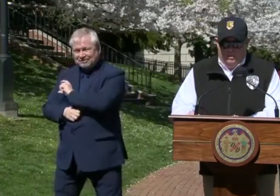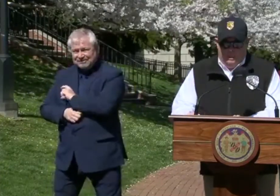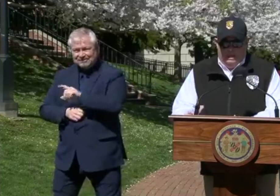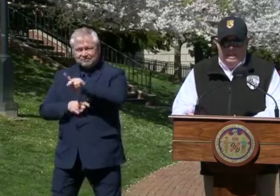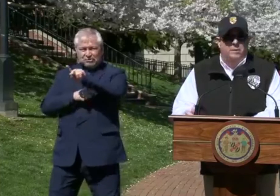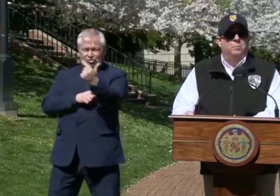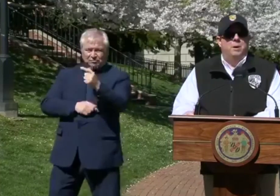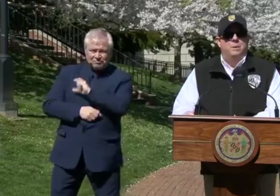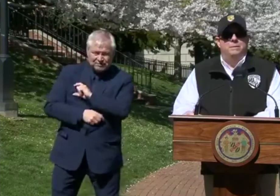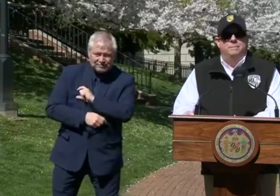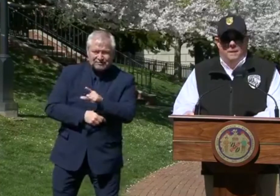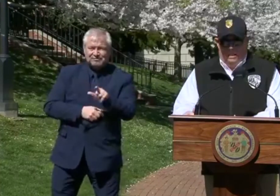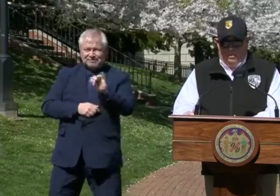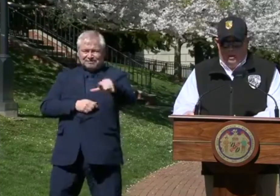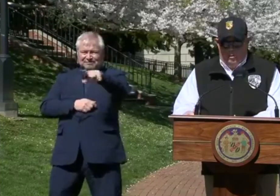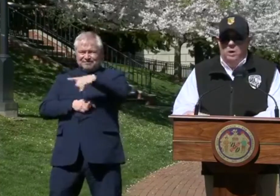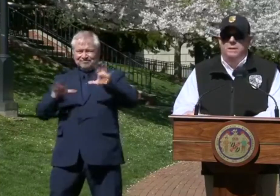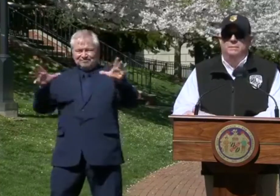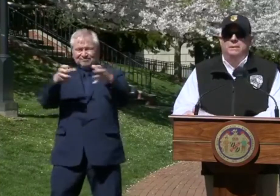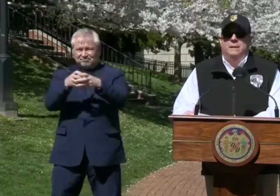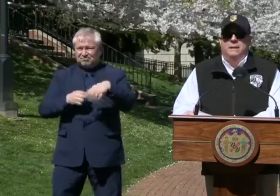Prince George's County Health Department at